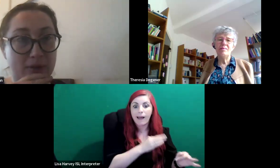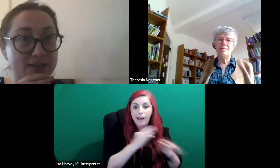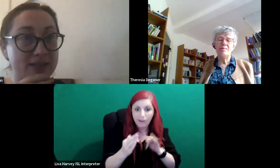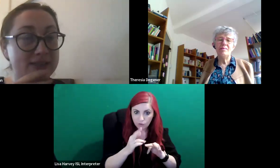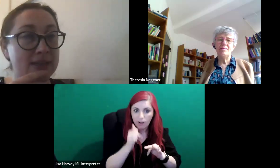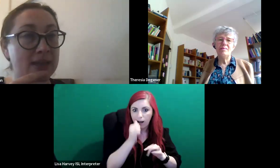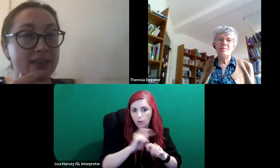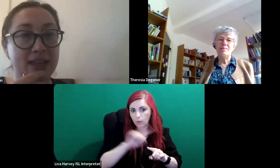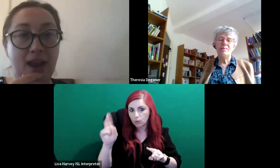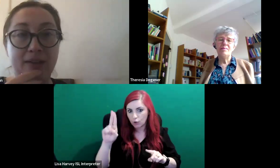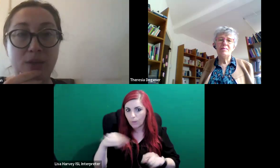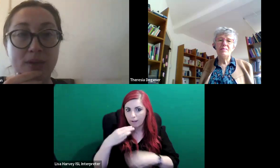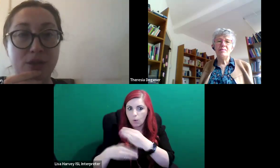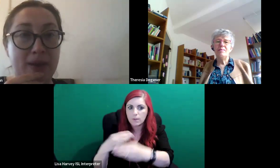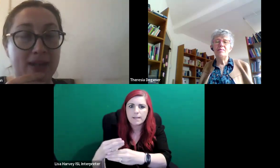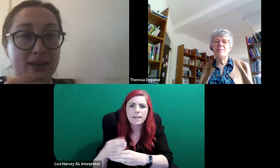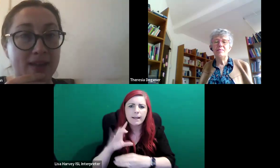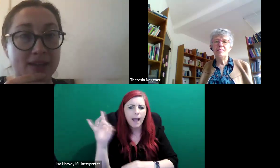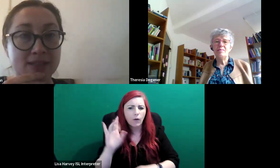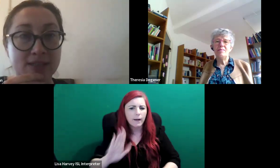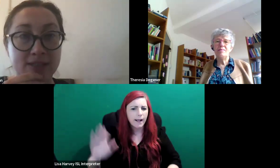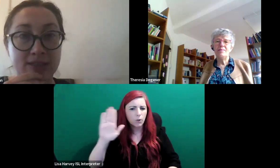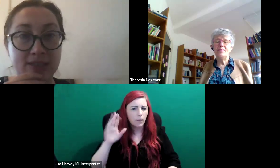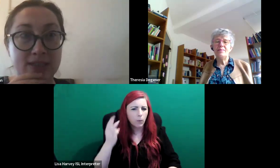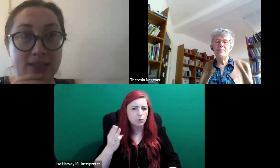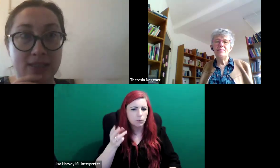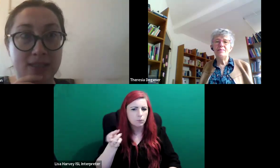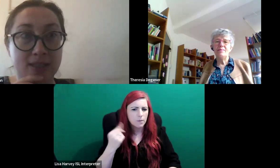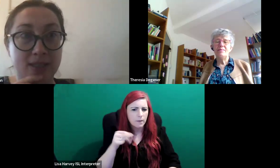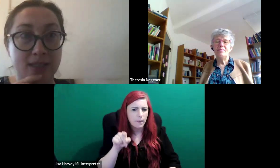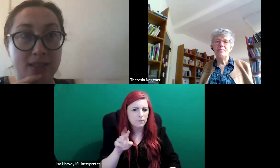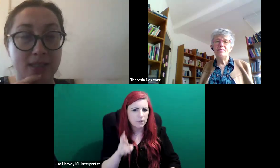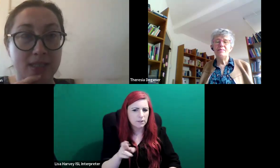that UN process. I think, Karen, you want to come back in on that.